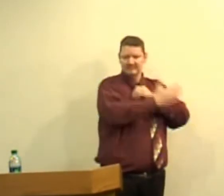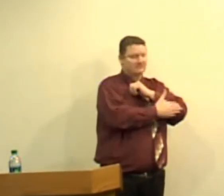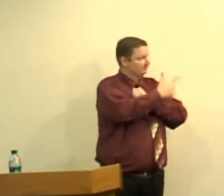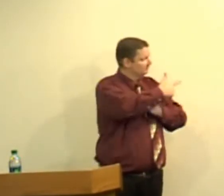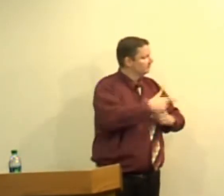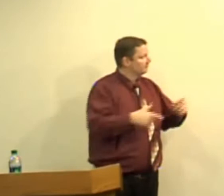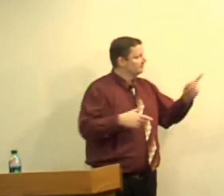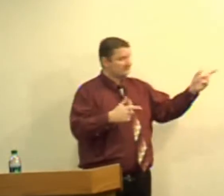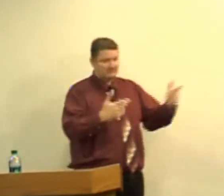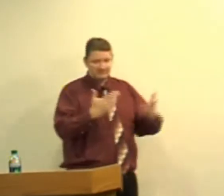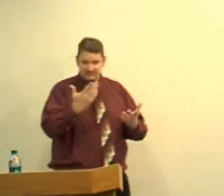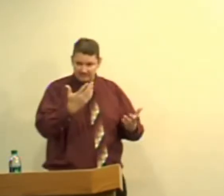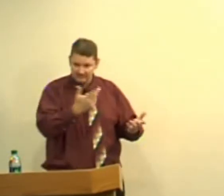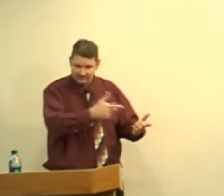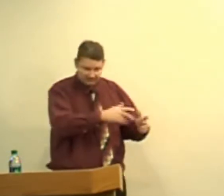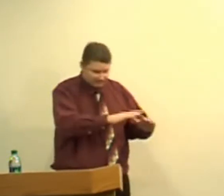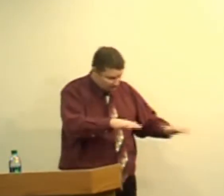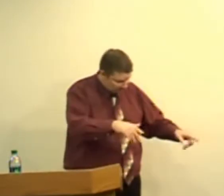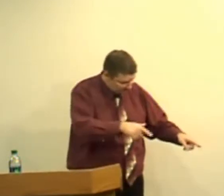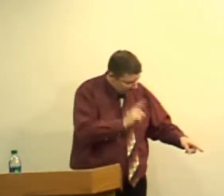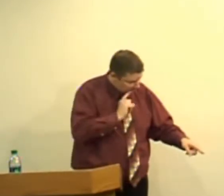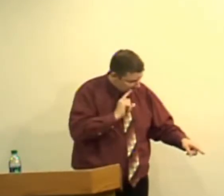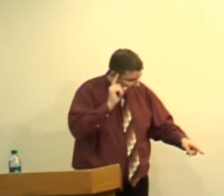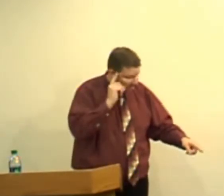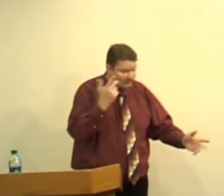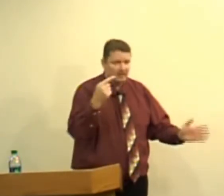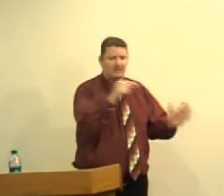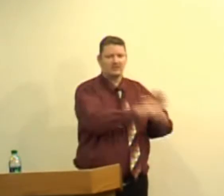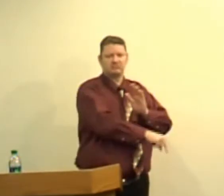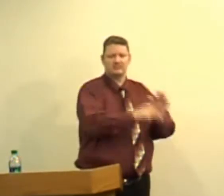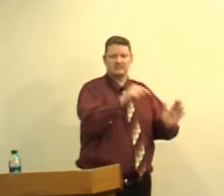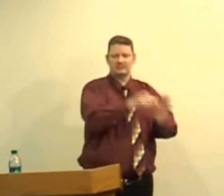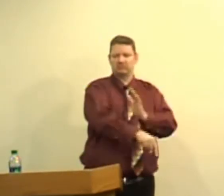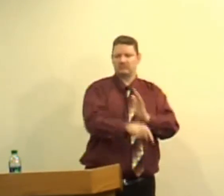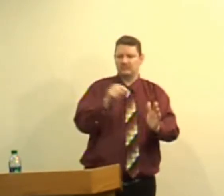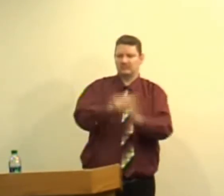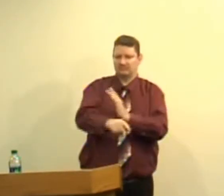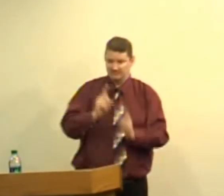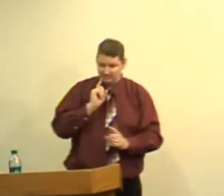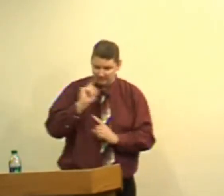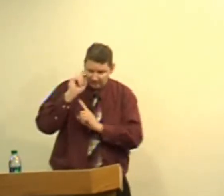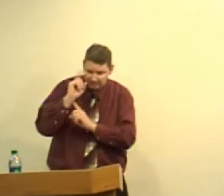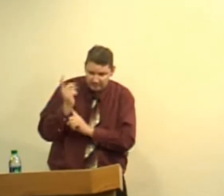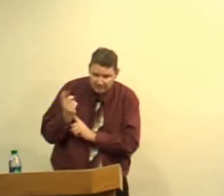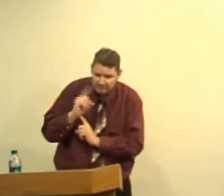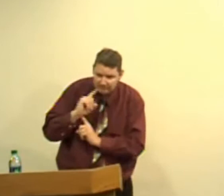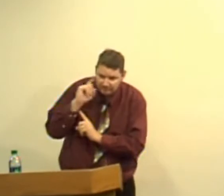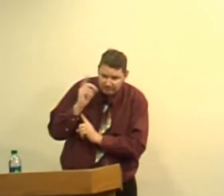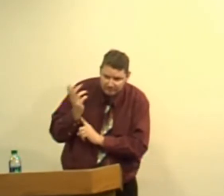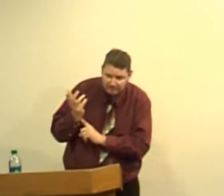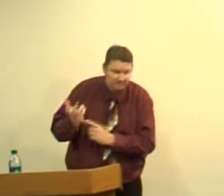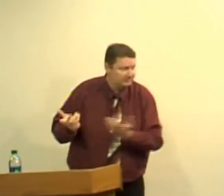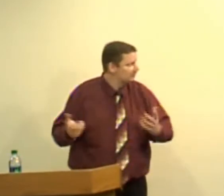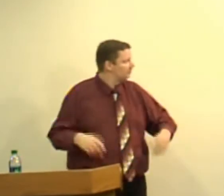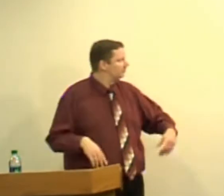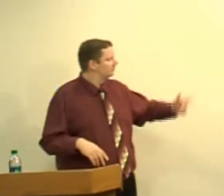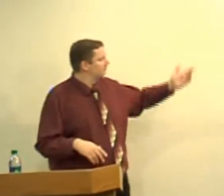And then in ancient Greece, you know, if children were deaf, what did they do? They killed them. Killed deaf children.